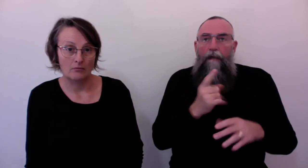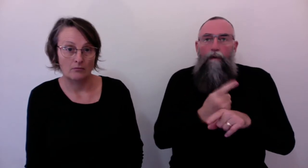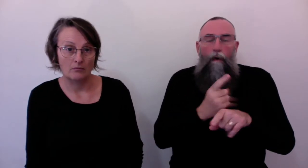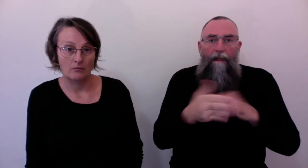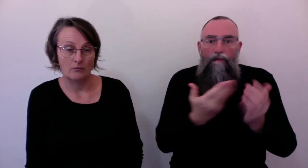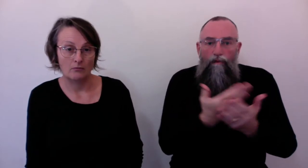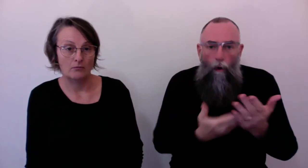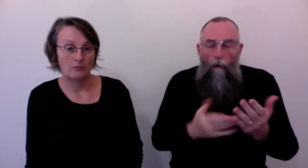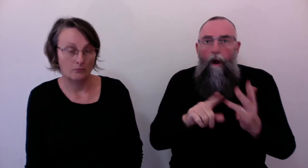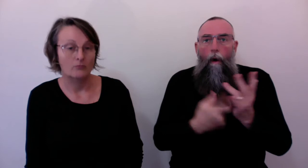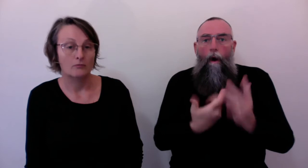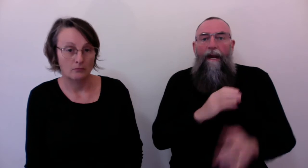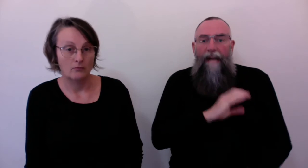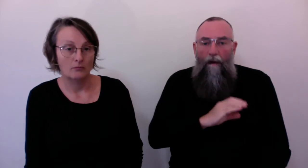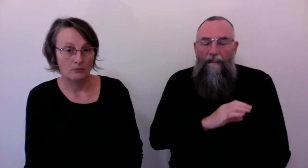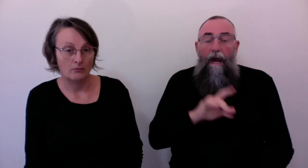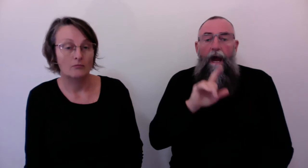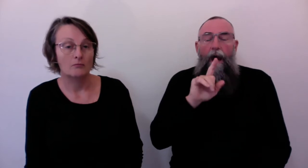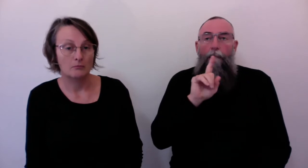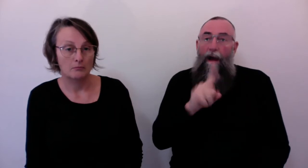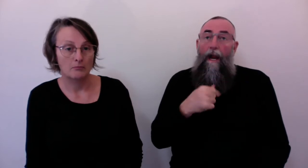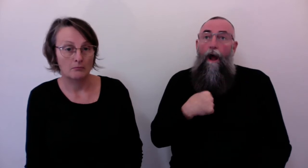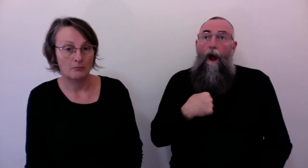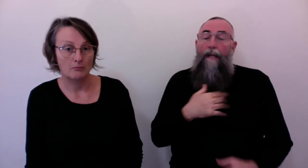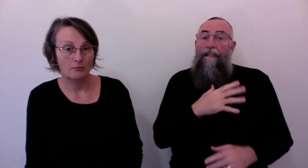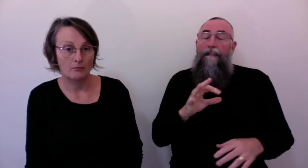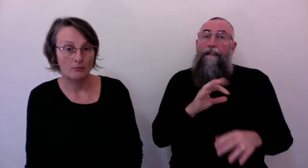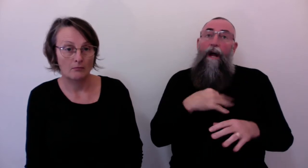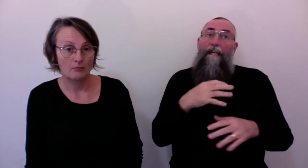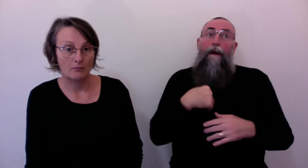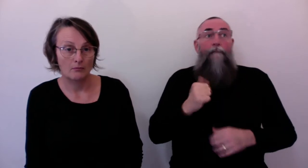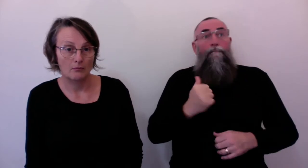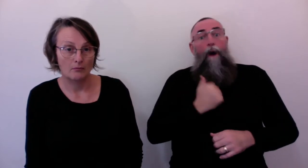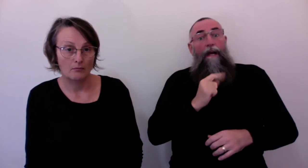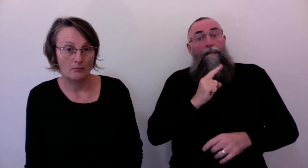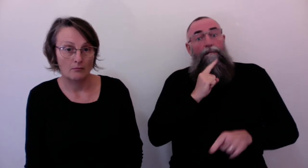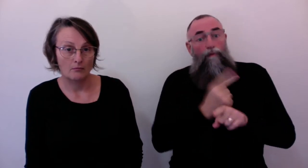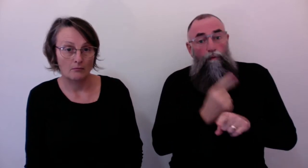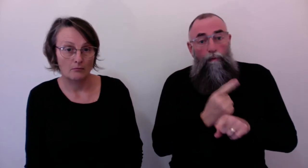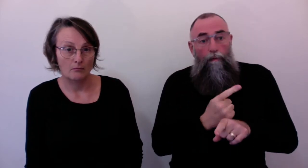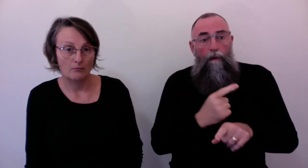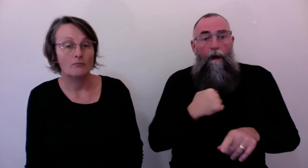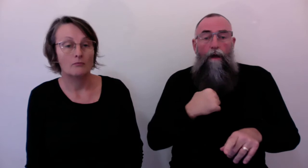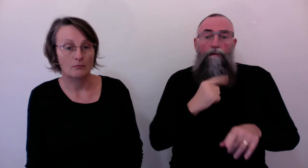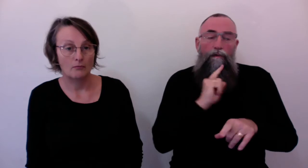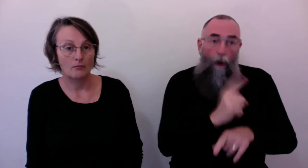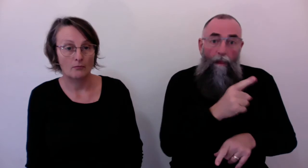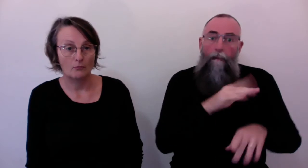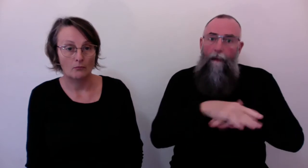do have say of what's going to happen with my character if there's something